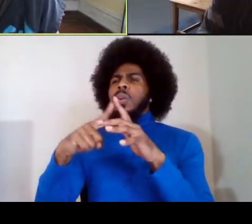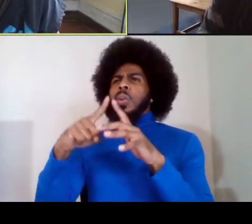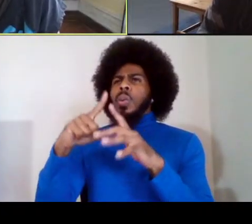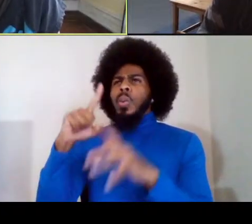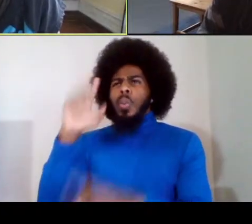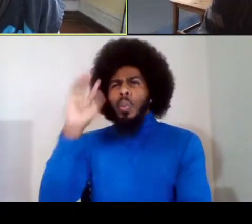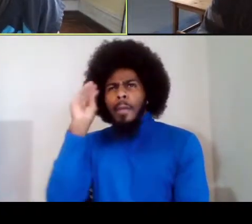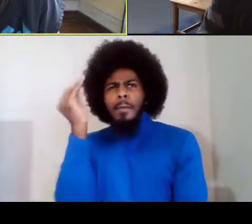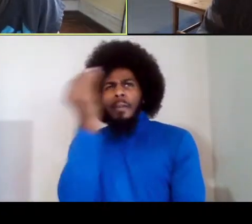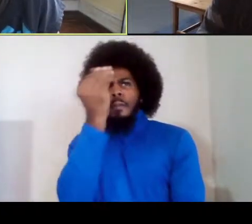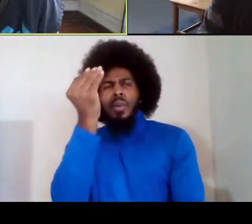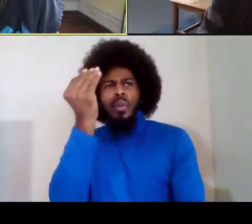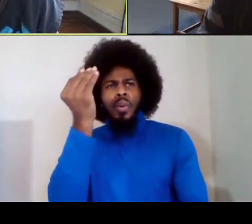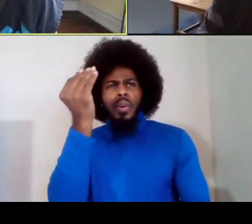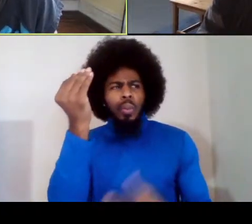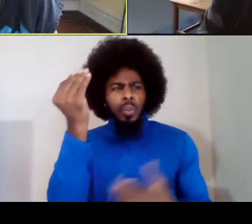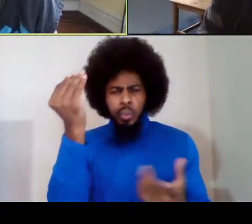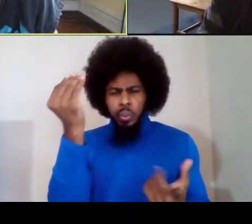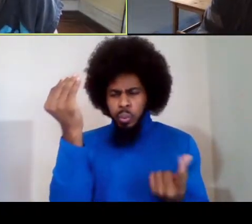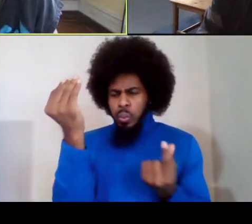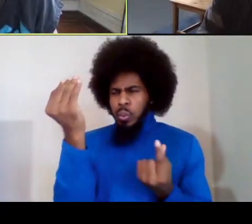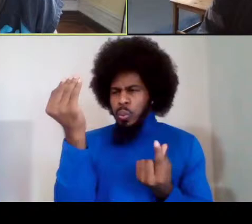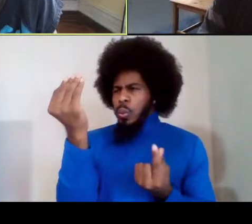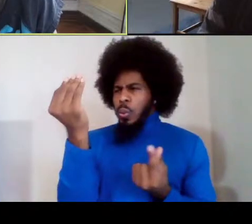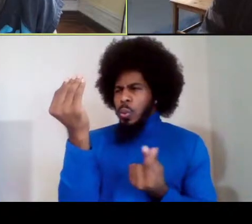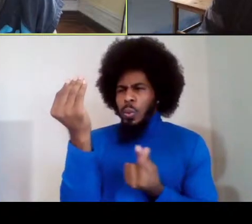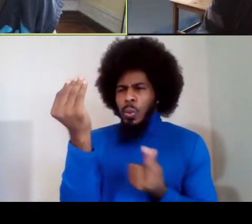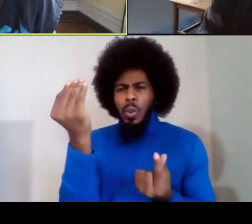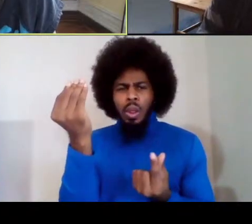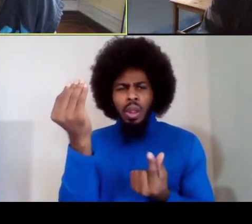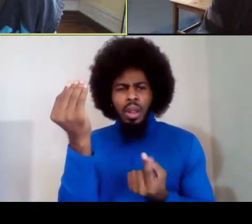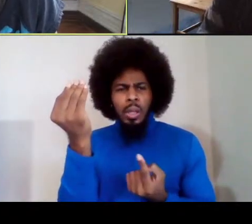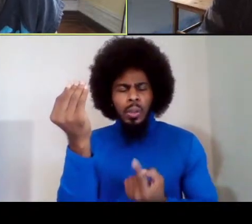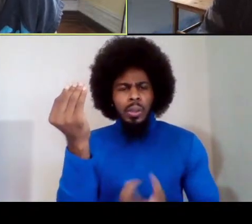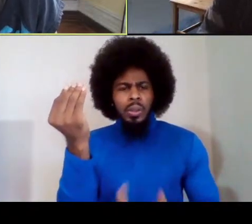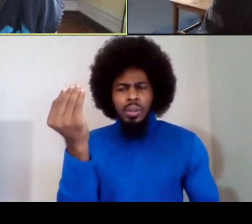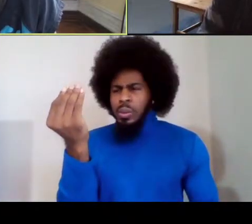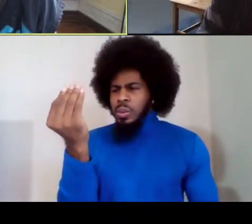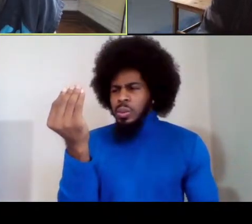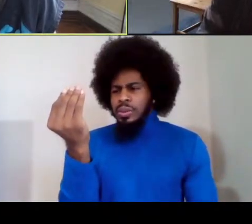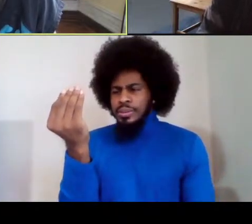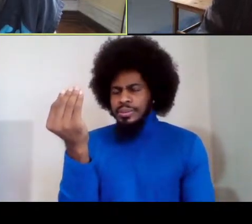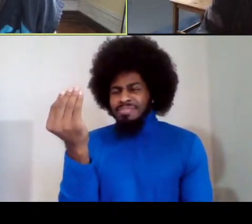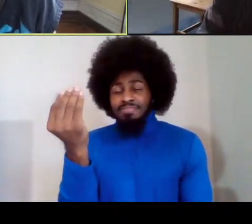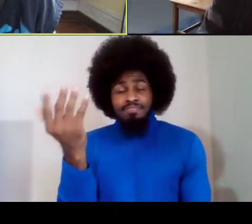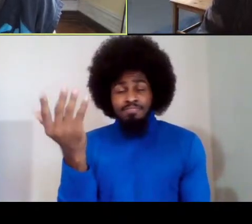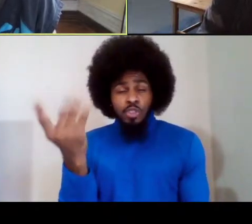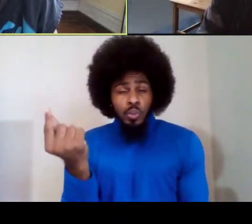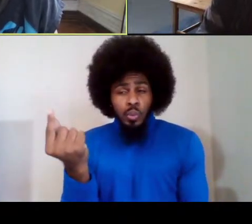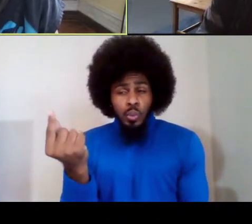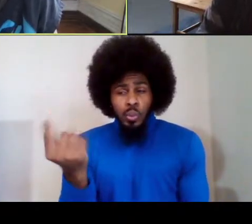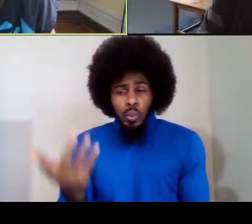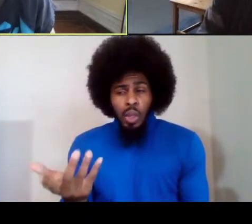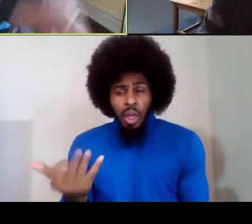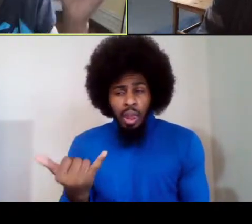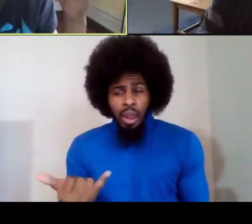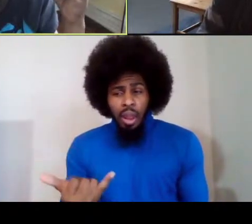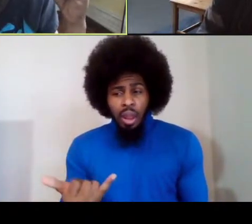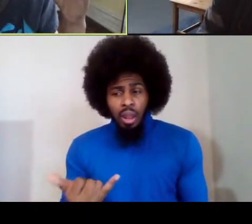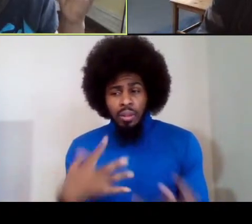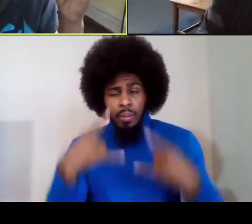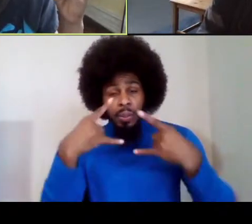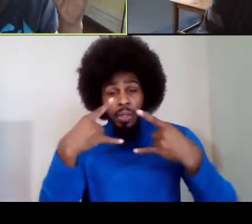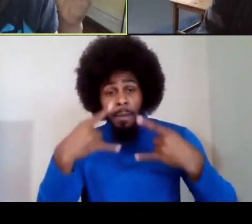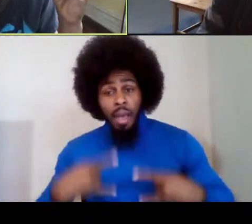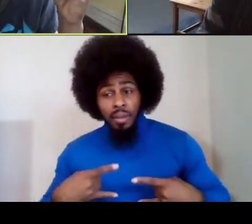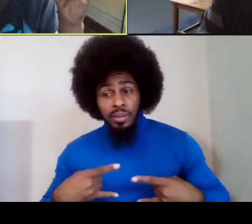the pieces of your memory that are now flying back at you? Like, what are you going to do as that starts to